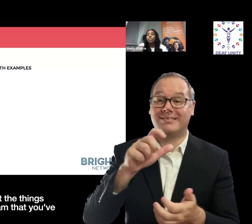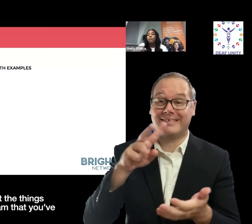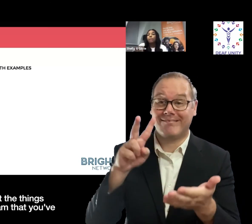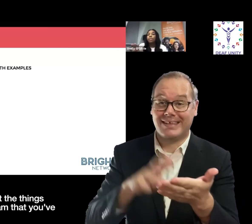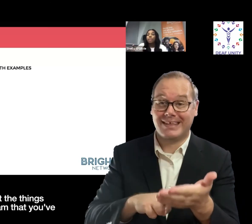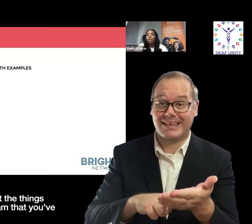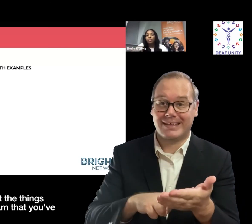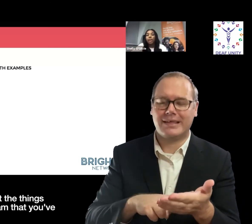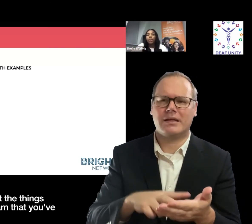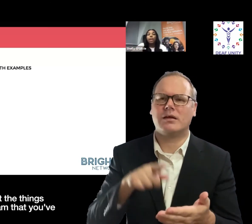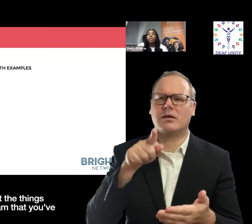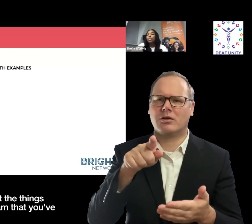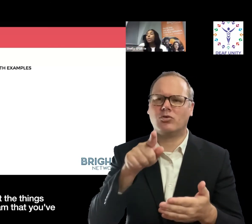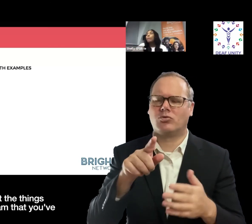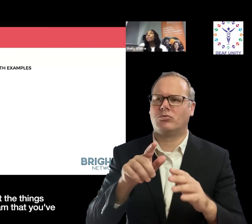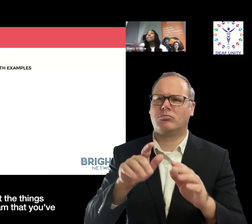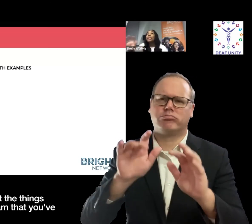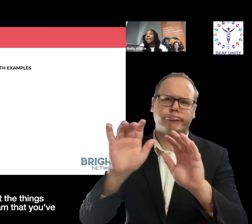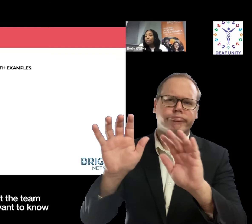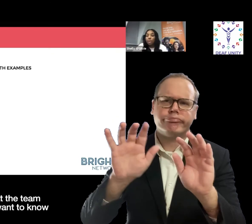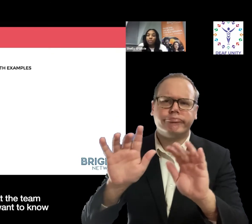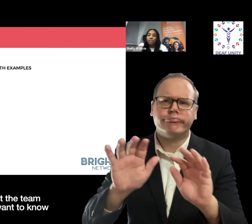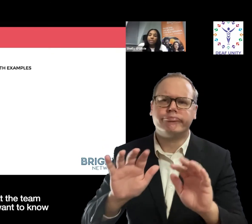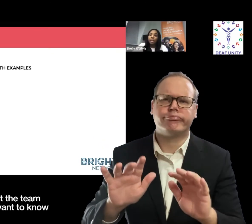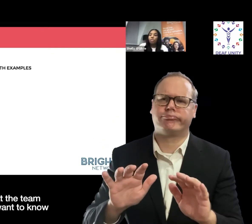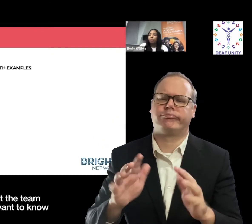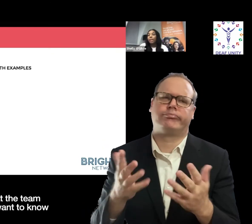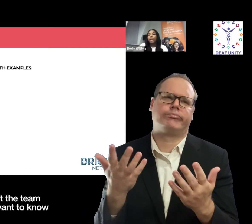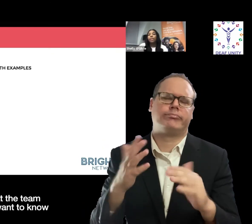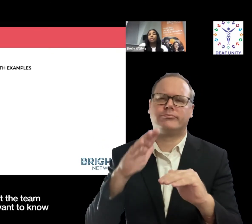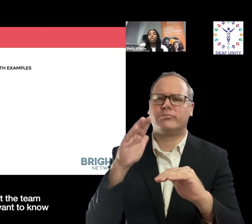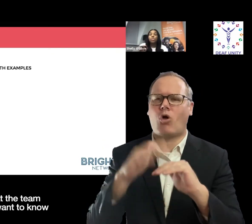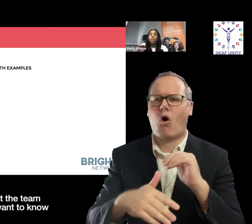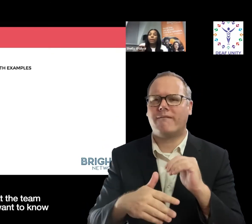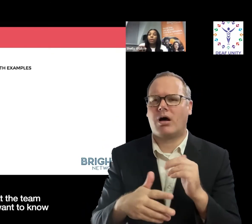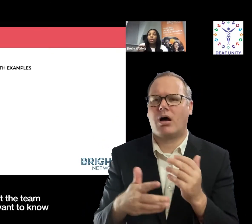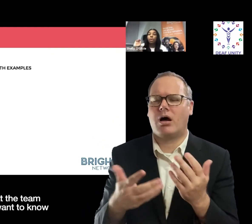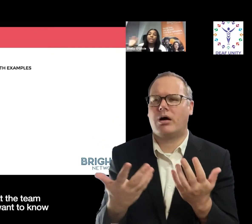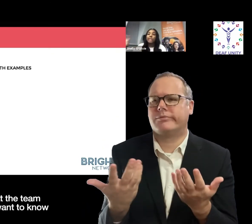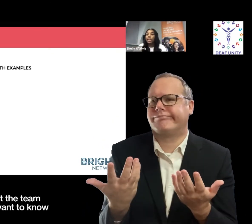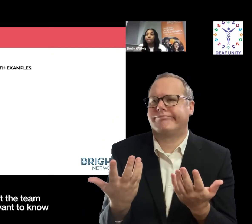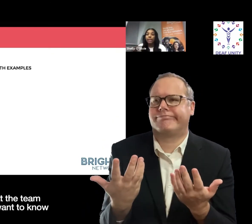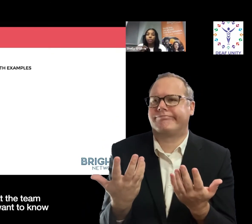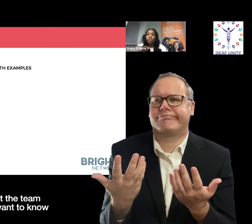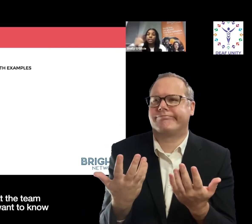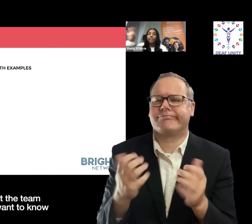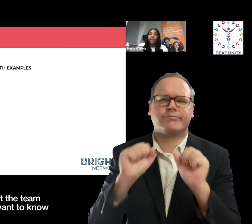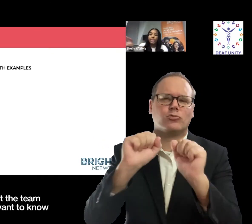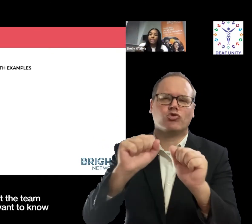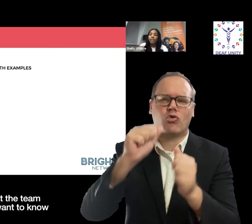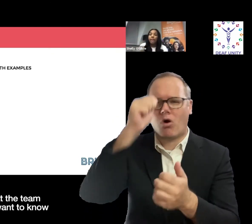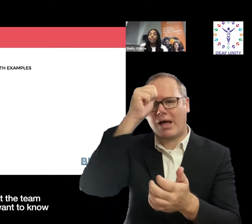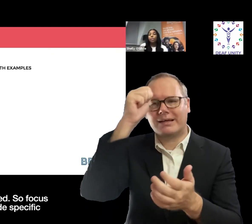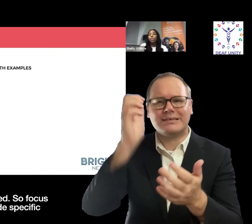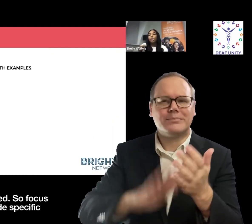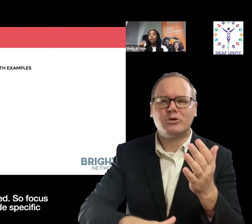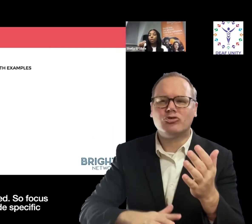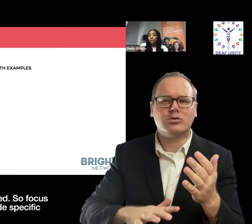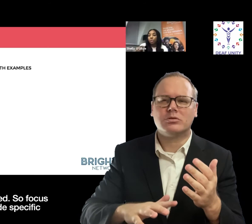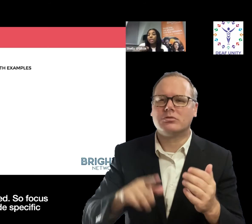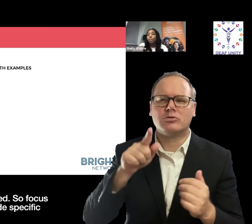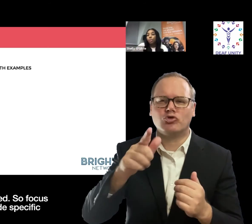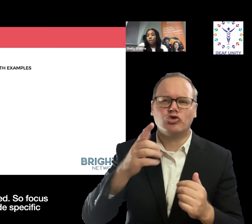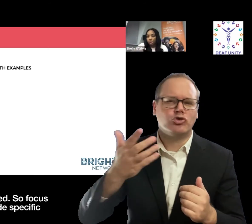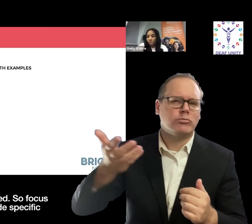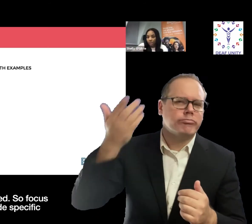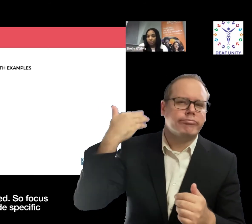experience and talking about the things you've done, don't talk about the team that you've been in, and don't talk about what the team did or what the society did. They want to know what